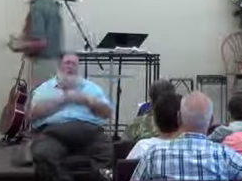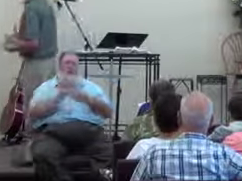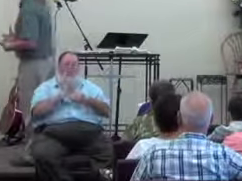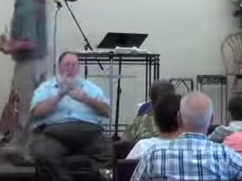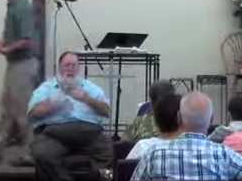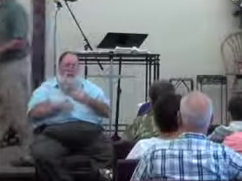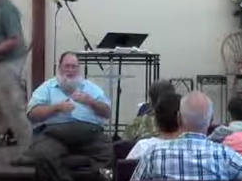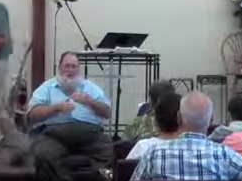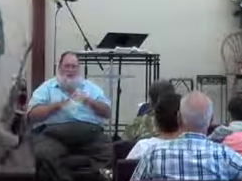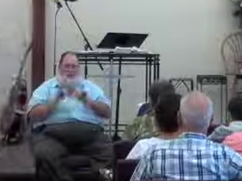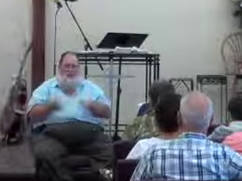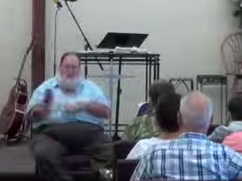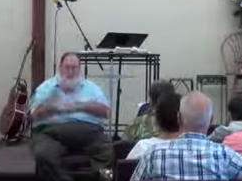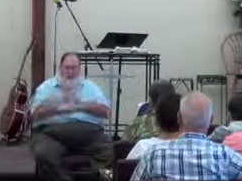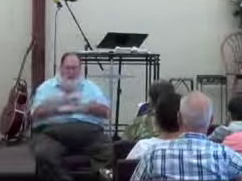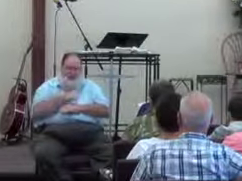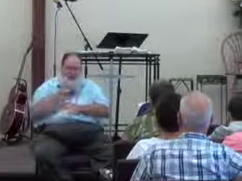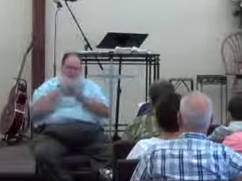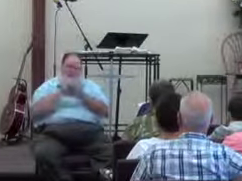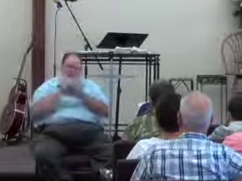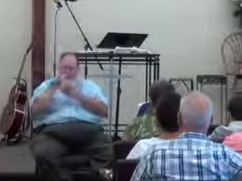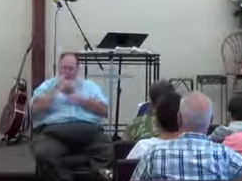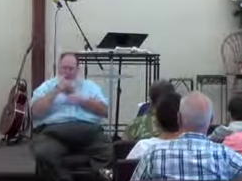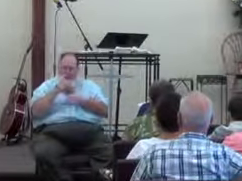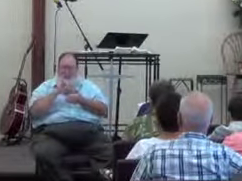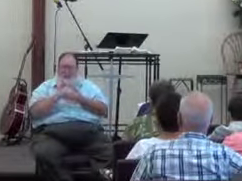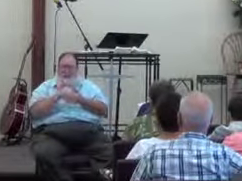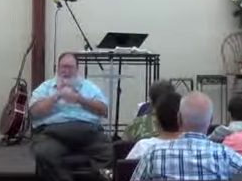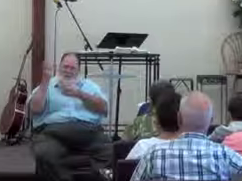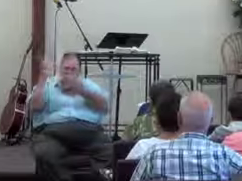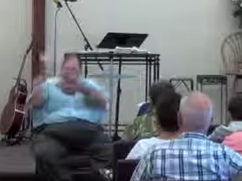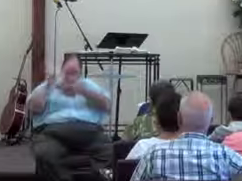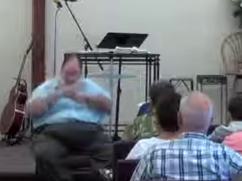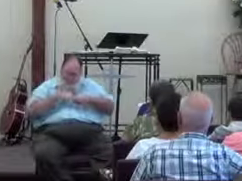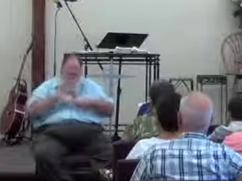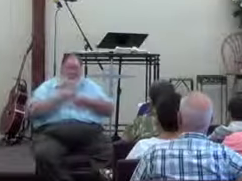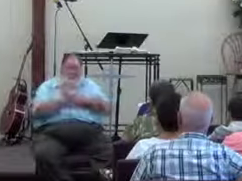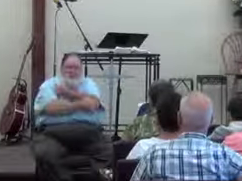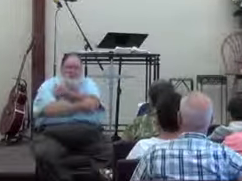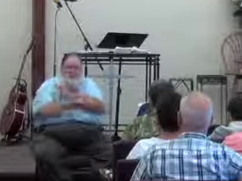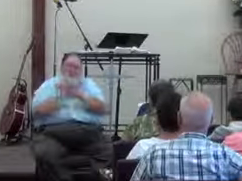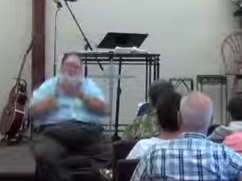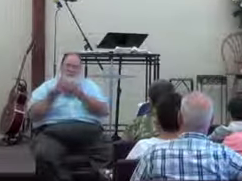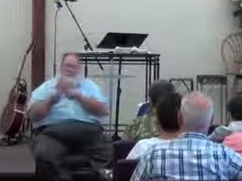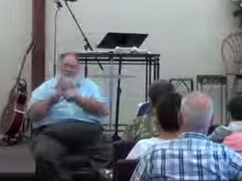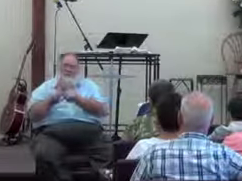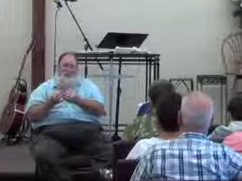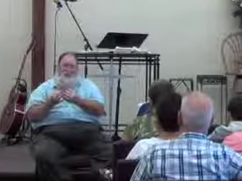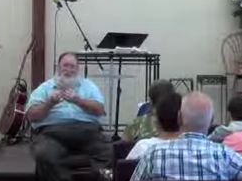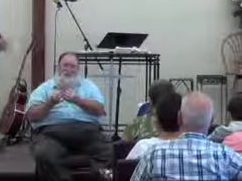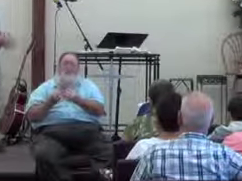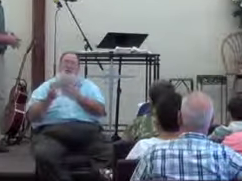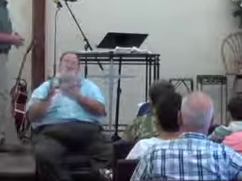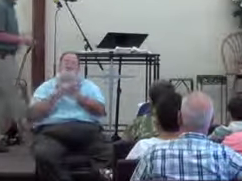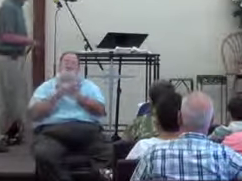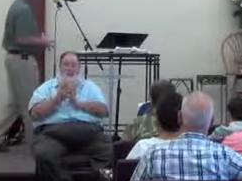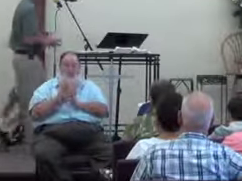I praise God that he has given me this country, he's given me this family. He's given me